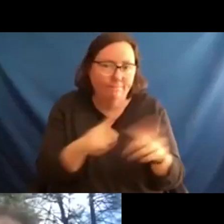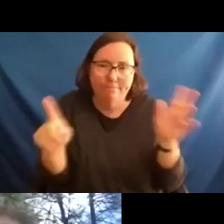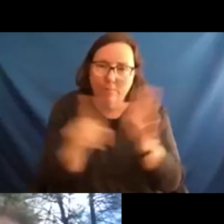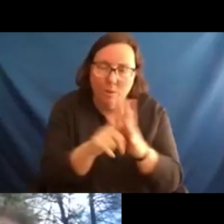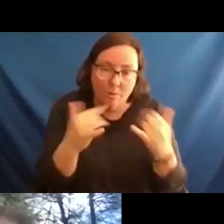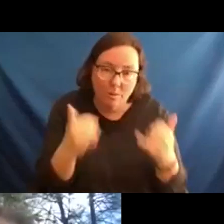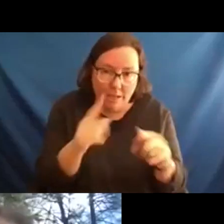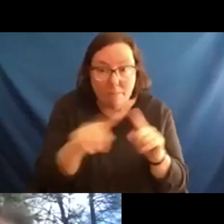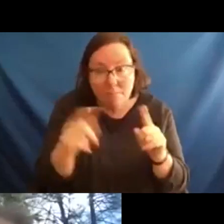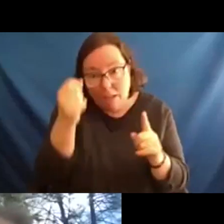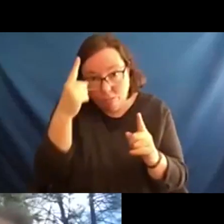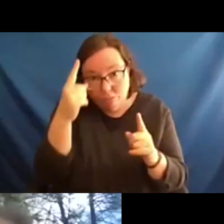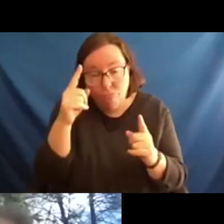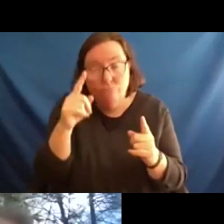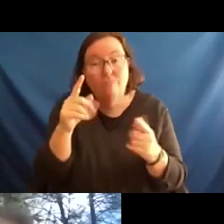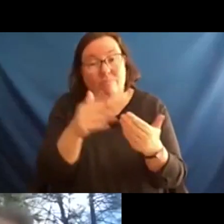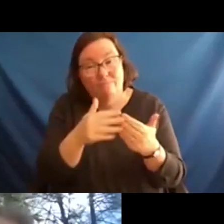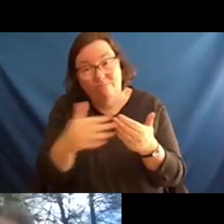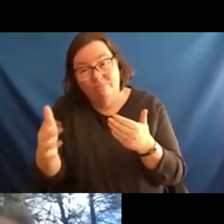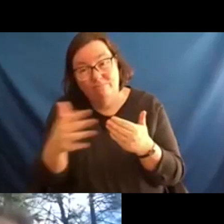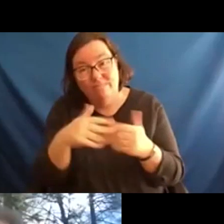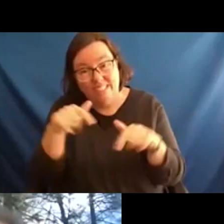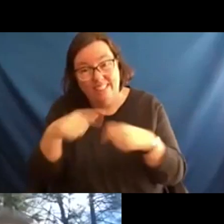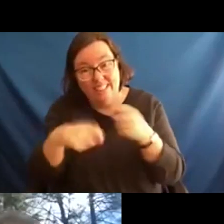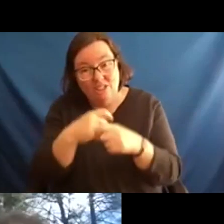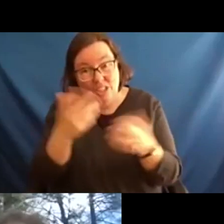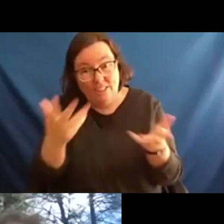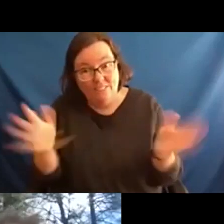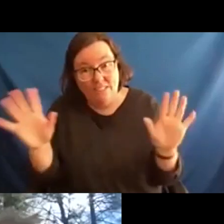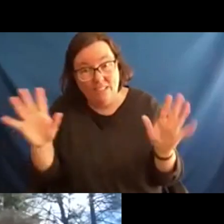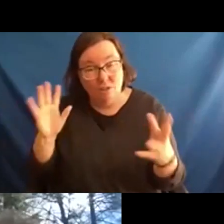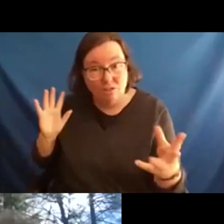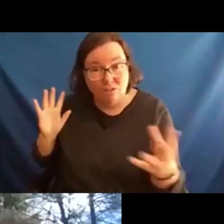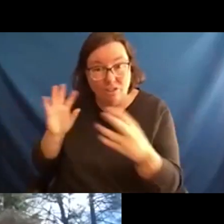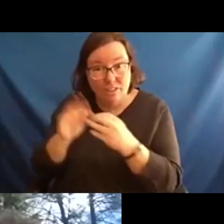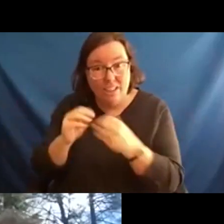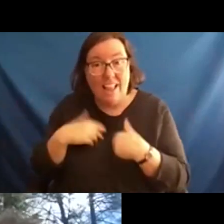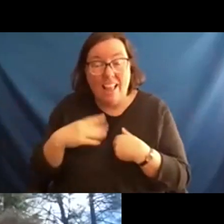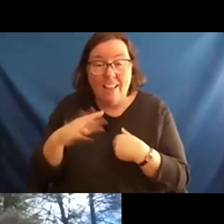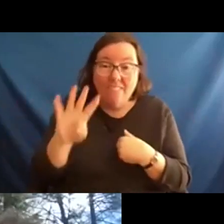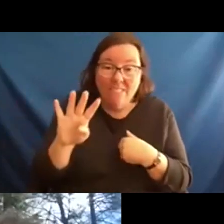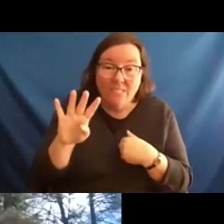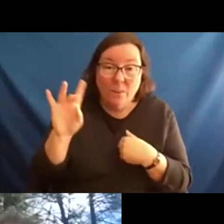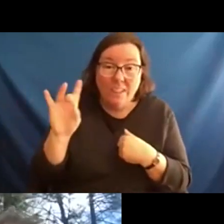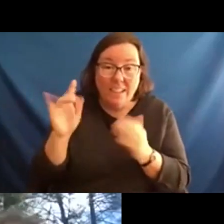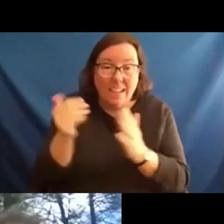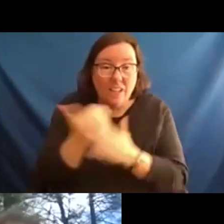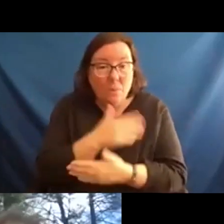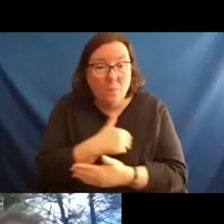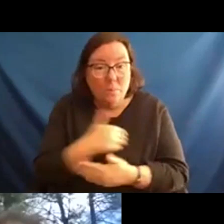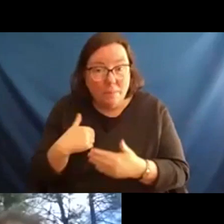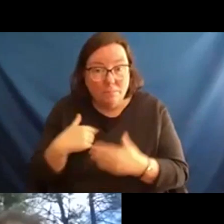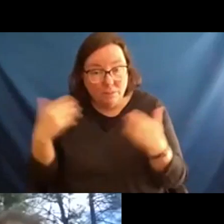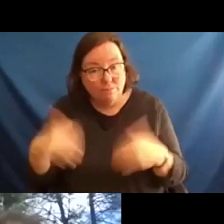However, by the time this season is over, we'll have 48 members who will be inducted